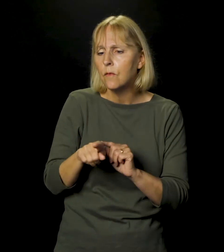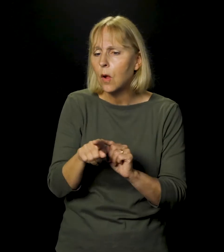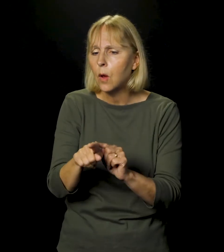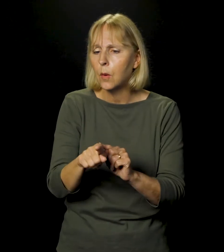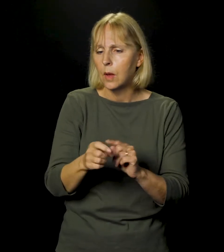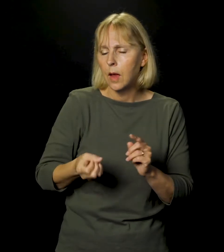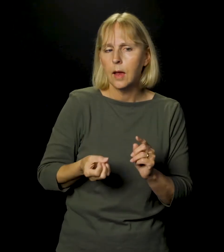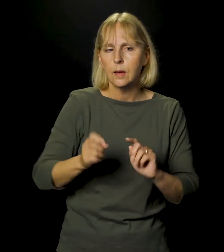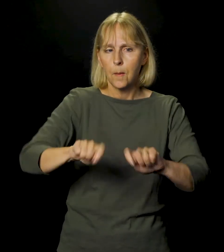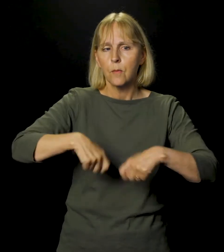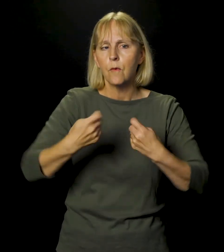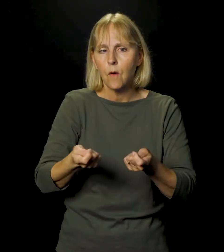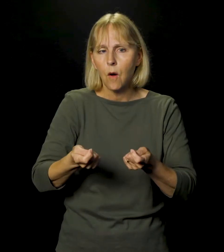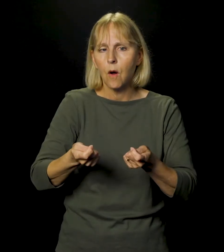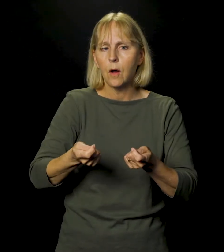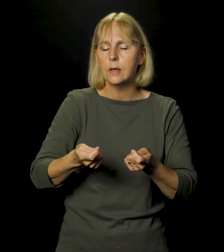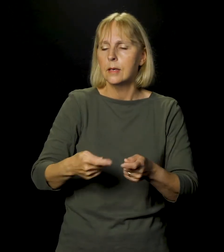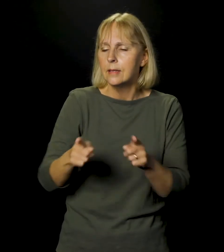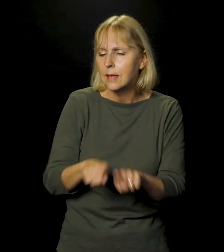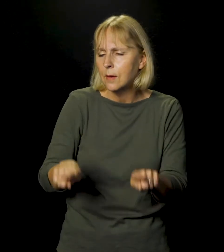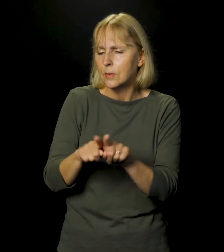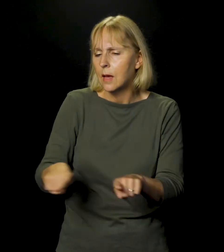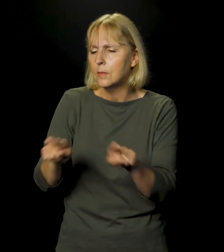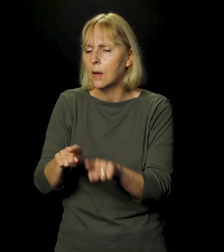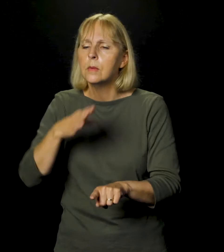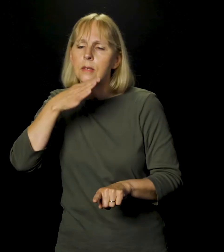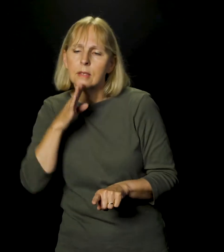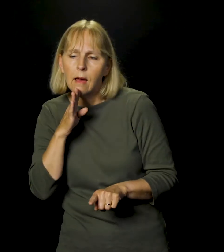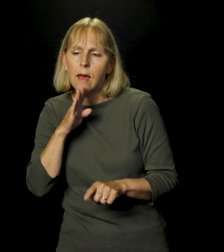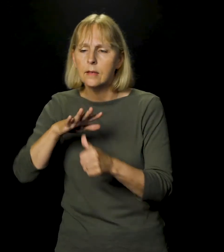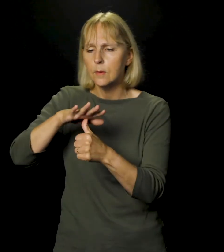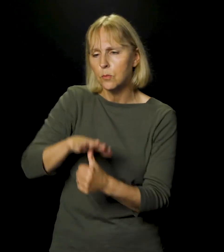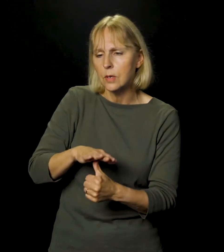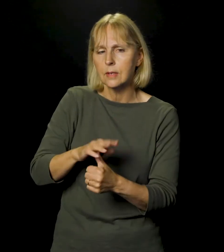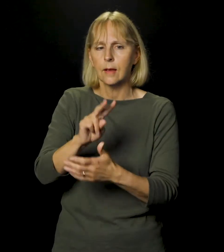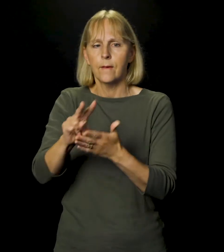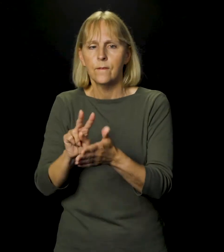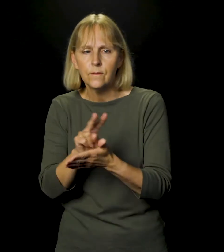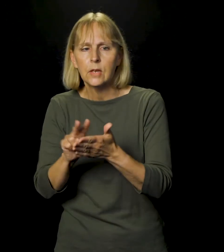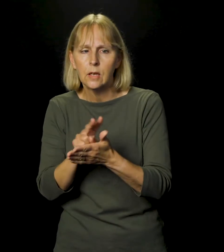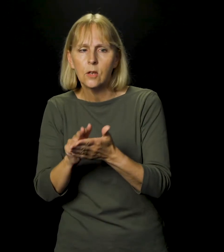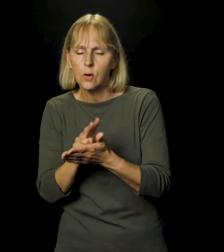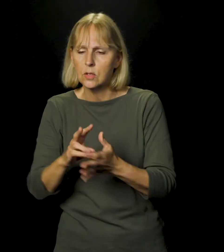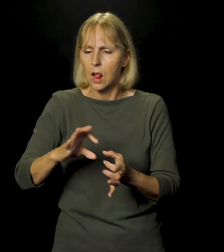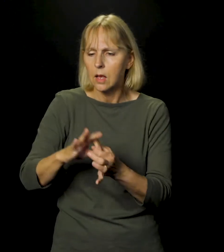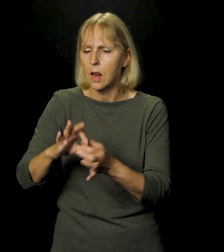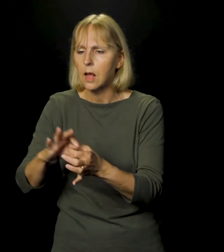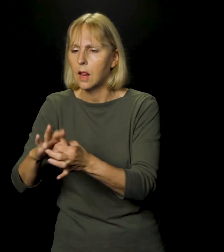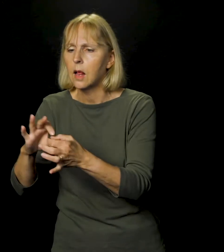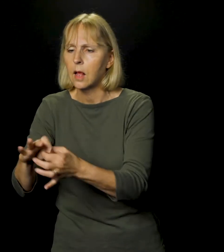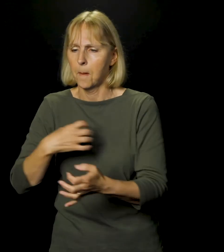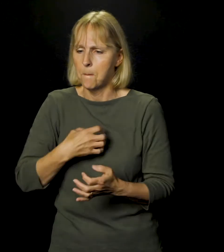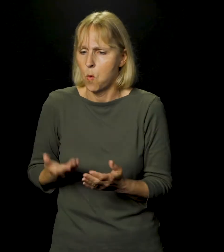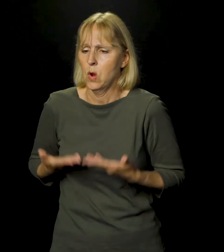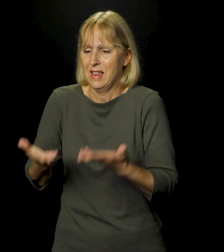for 93% of the content served to that account was related to depression or sadness.